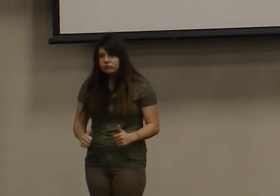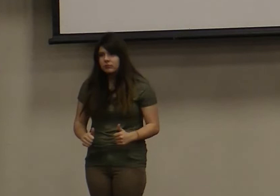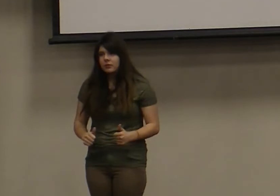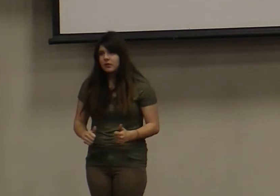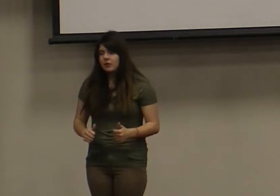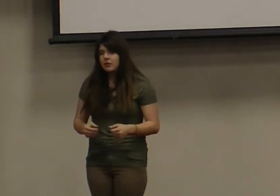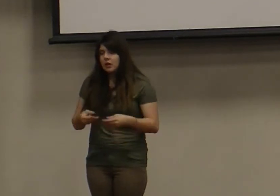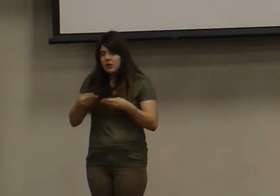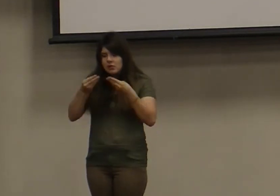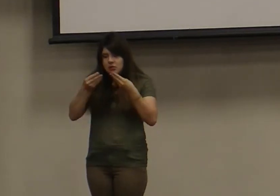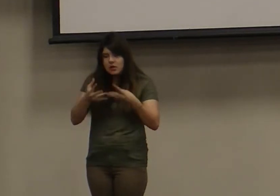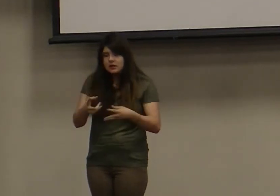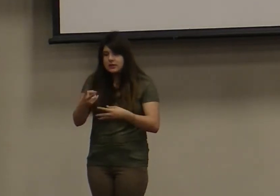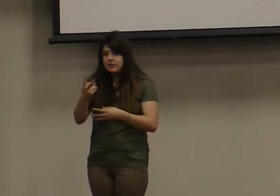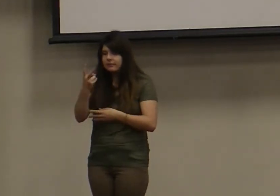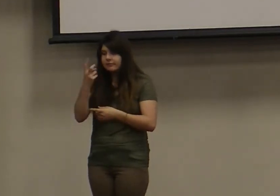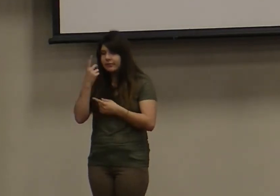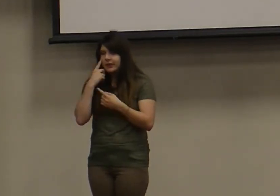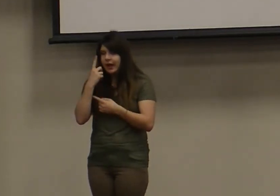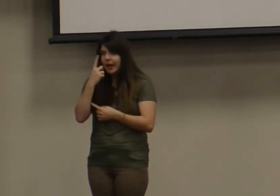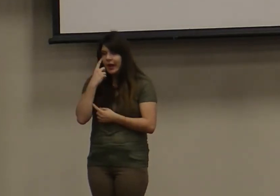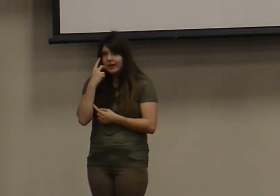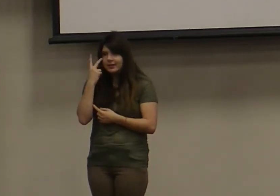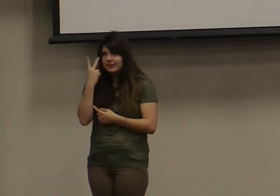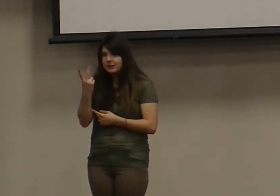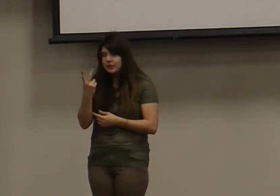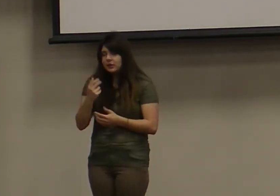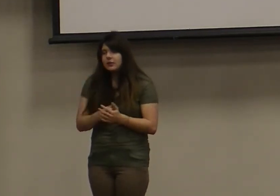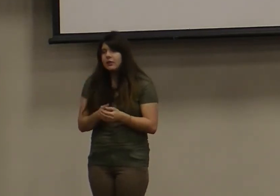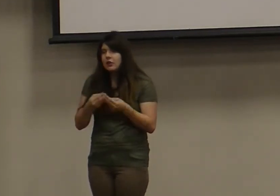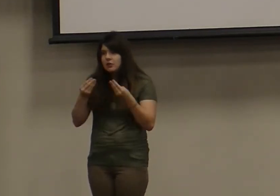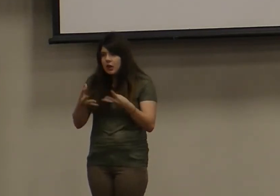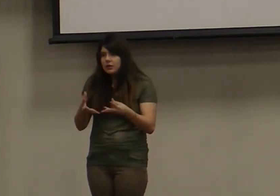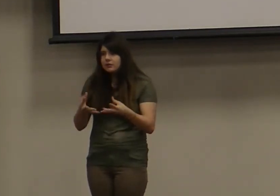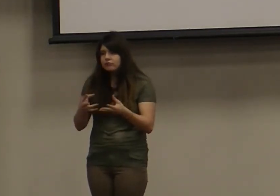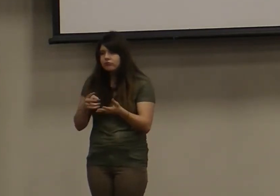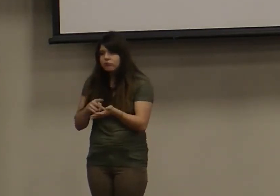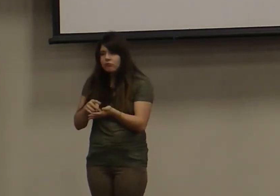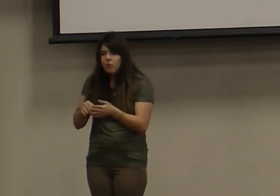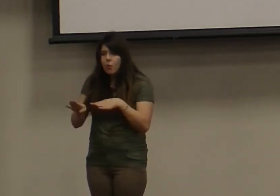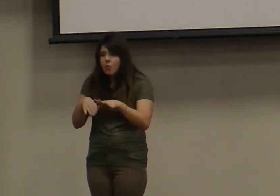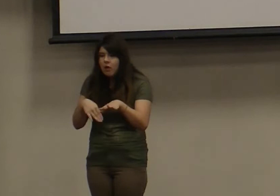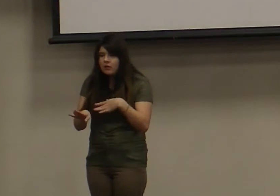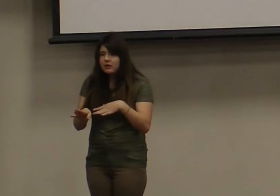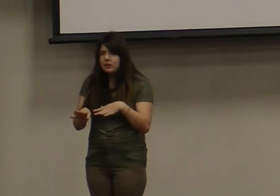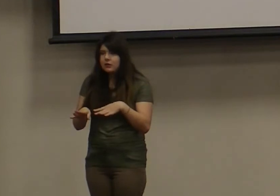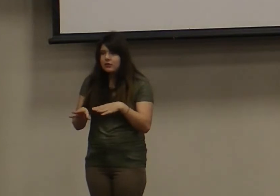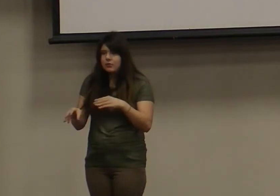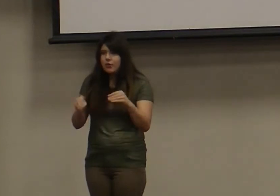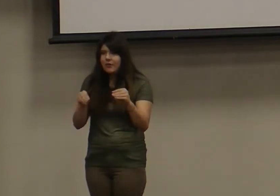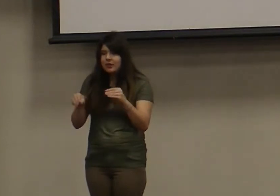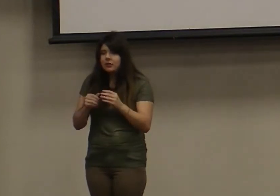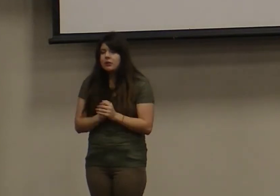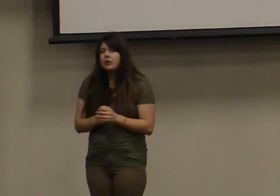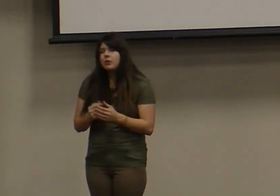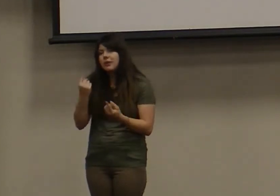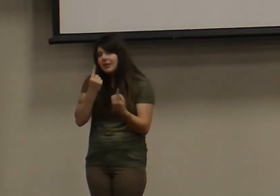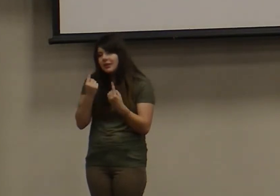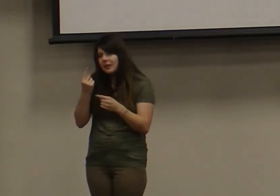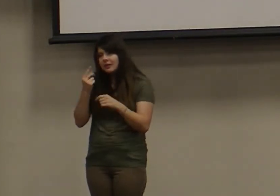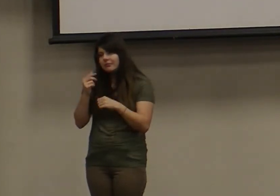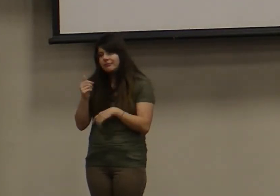There's loss of eyesight. There's loss of mobility. And while we typically think of this part